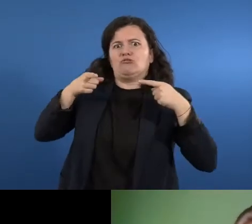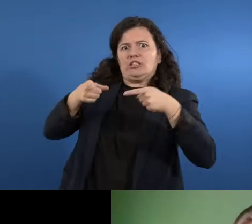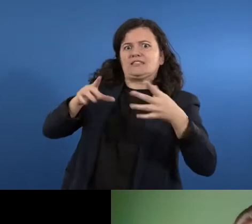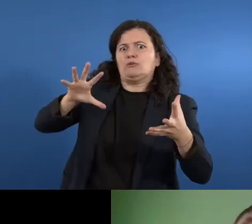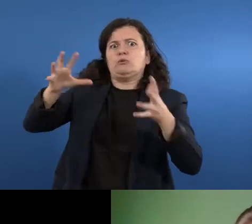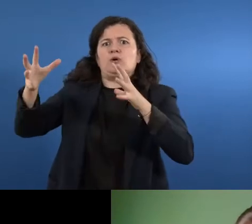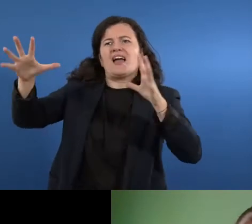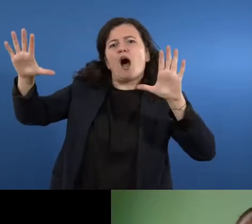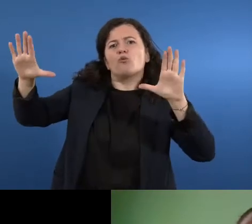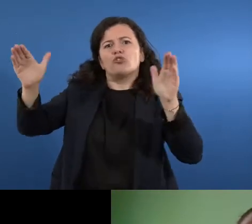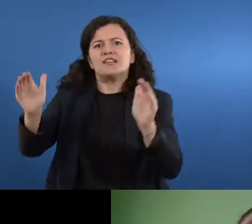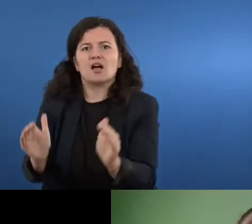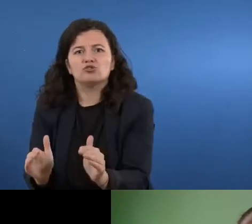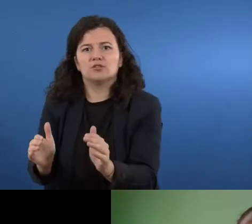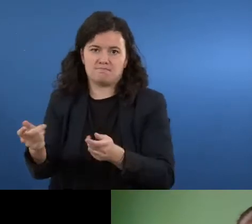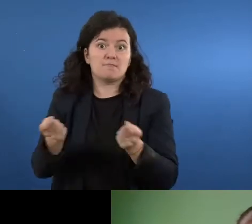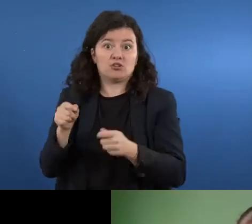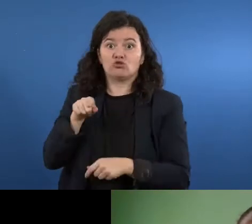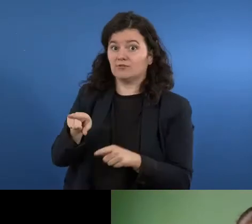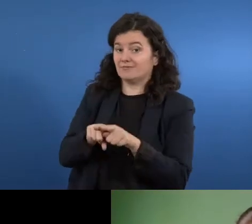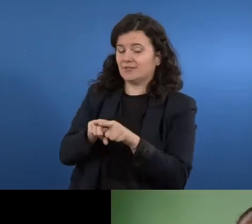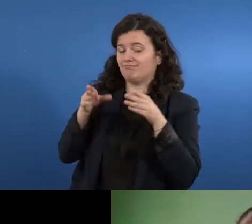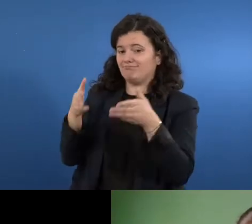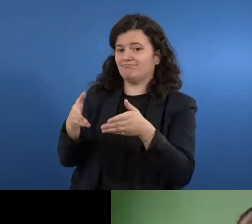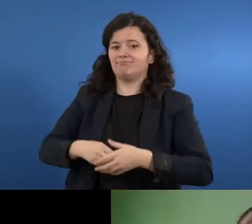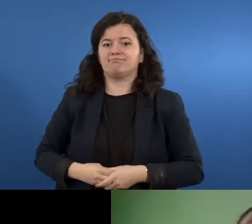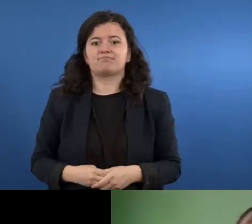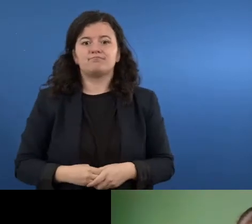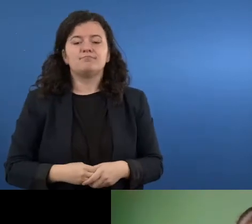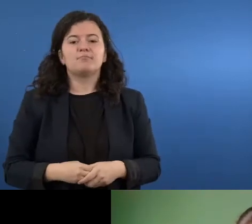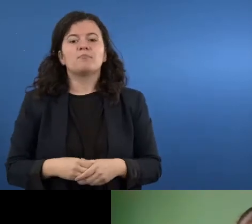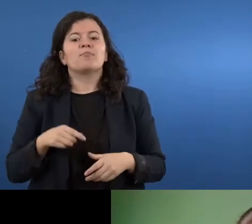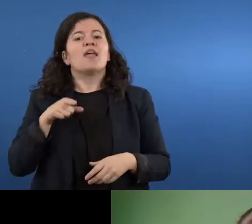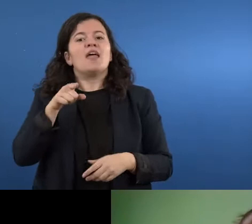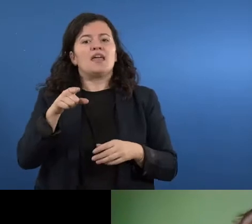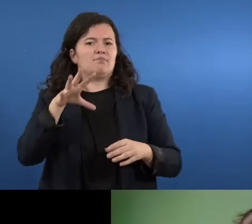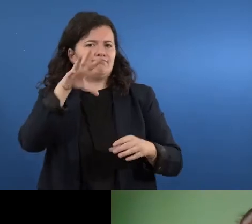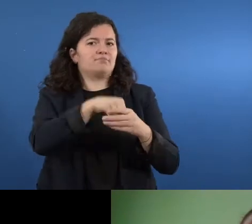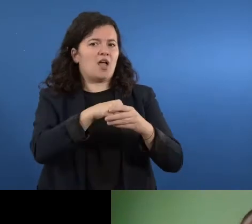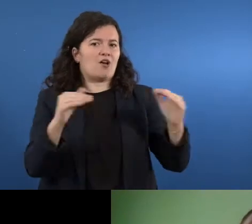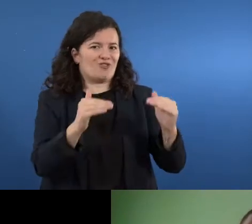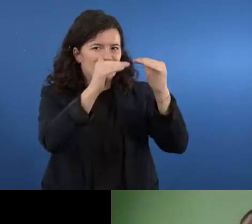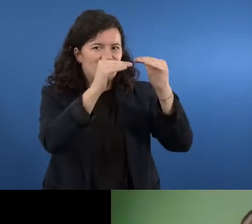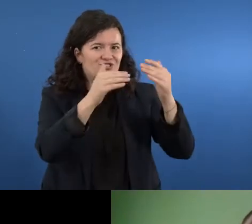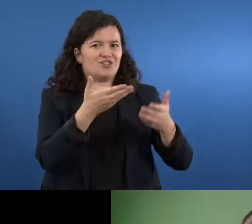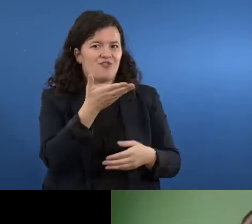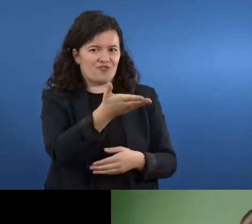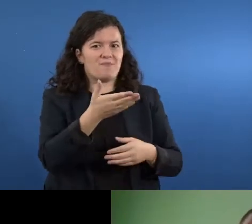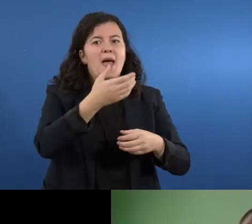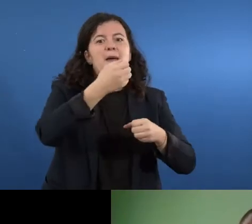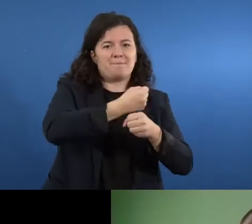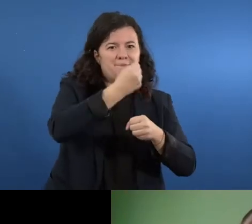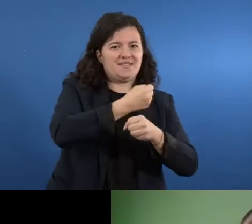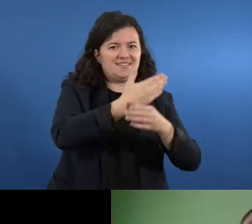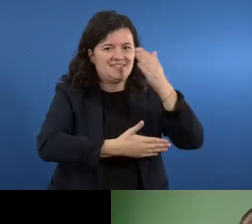the programs of Project Inclusion, which is a nonprofit organization working with a community of more than